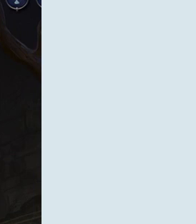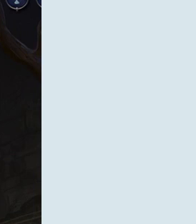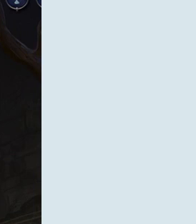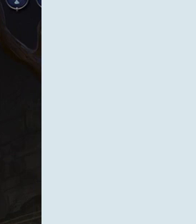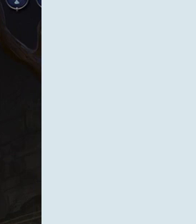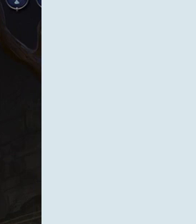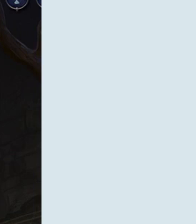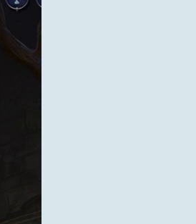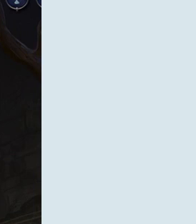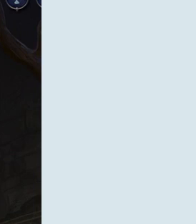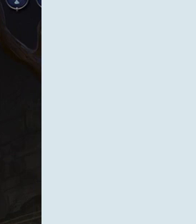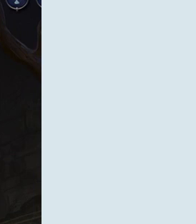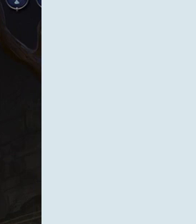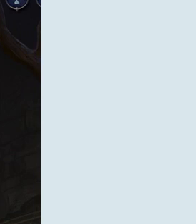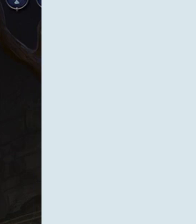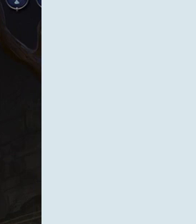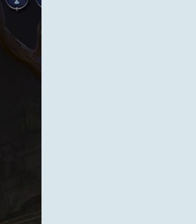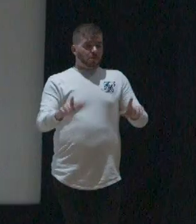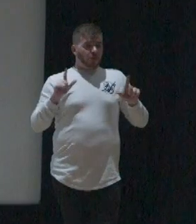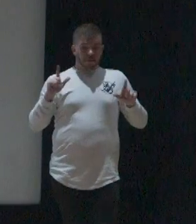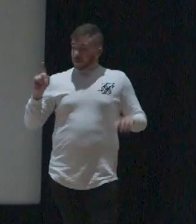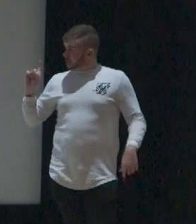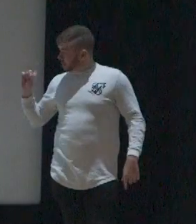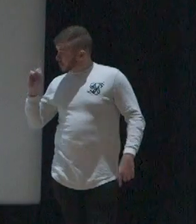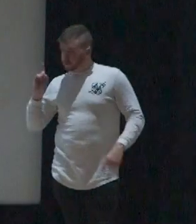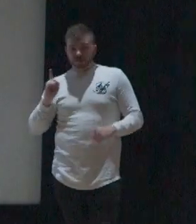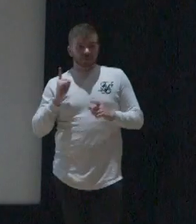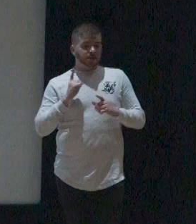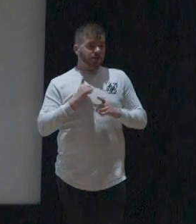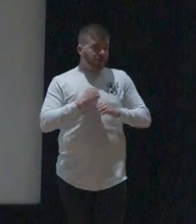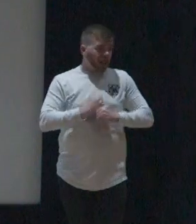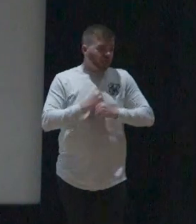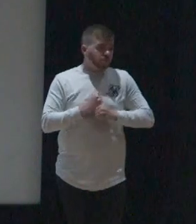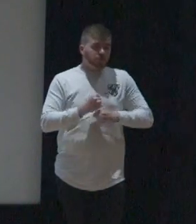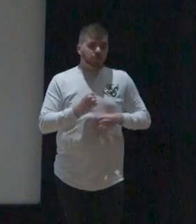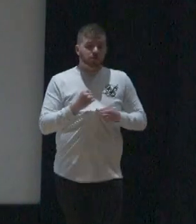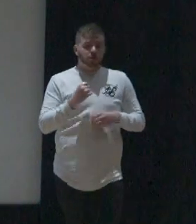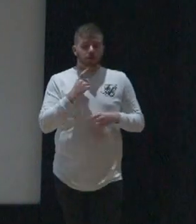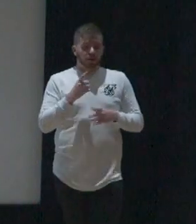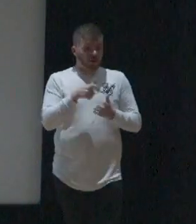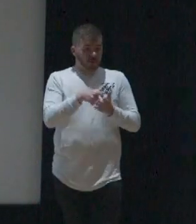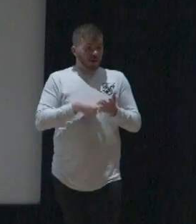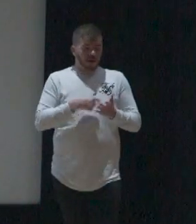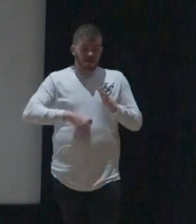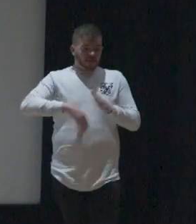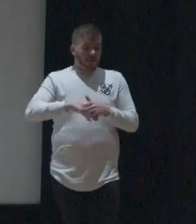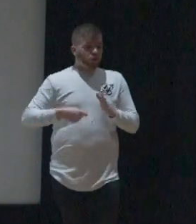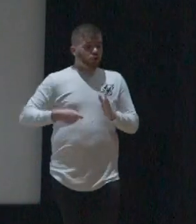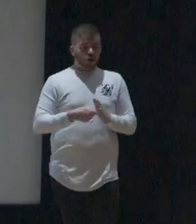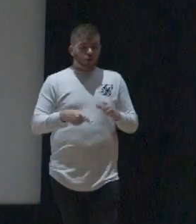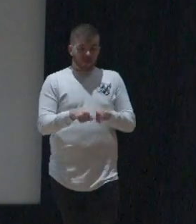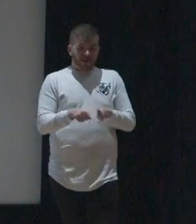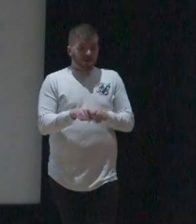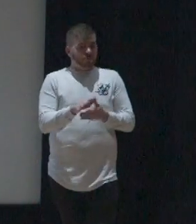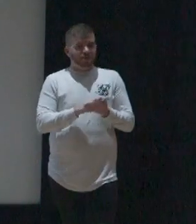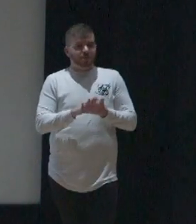quick pop-up that just says, this is a charging stallion, this is what it does. They also get the card immediately fully charged. And the idea is that they